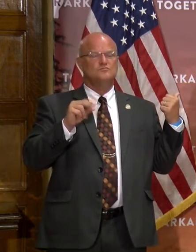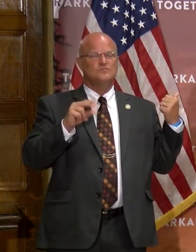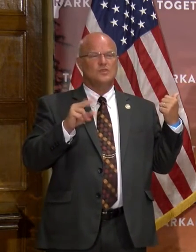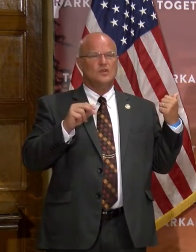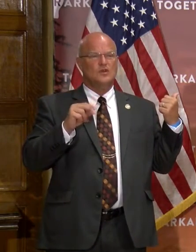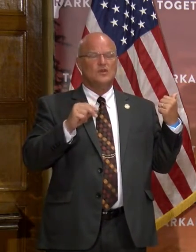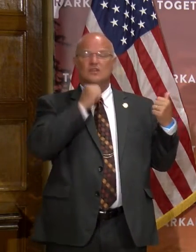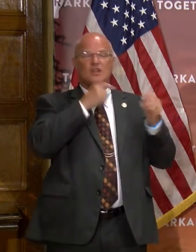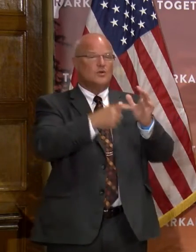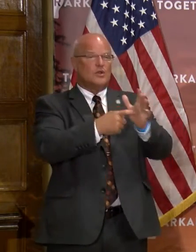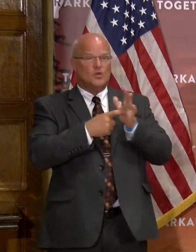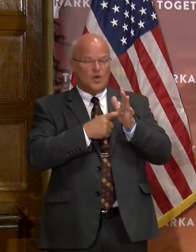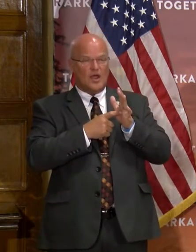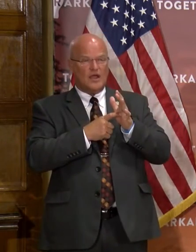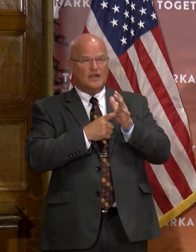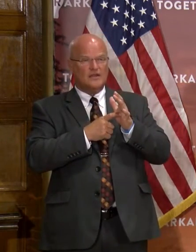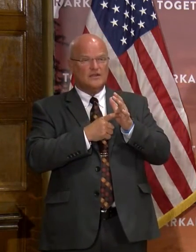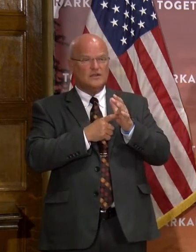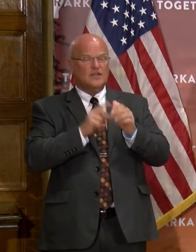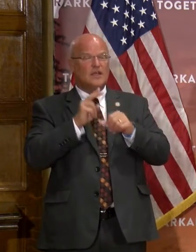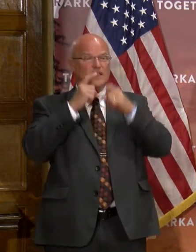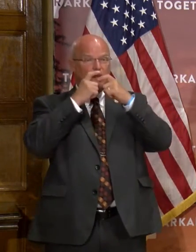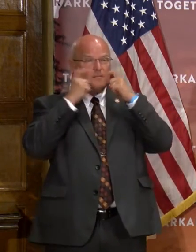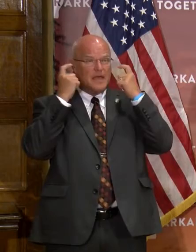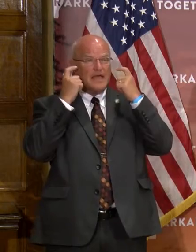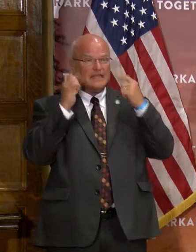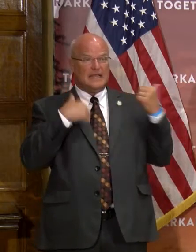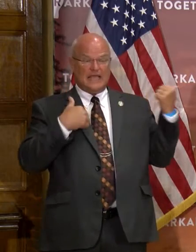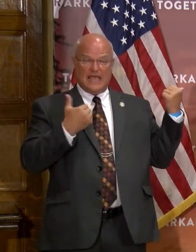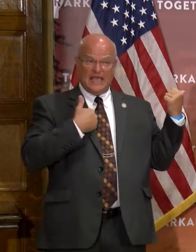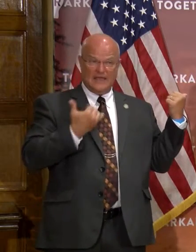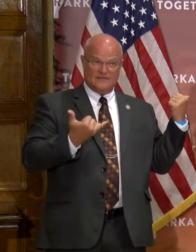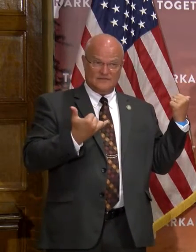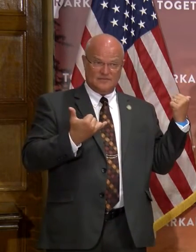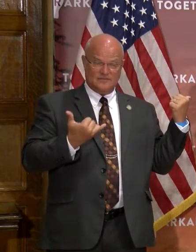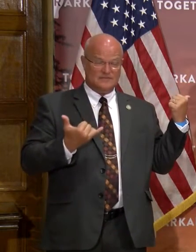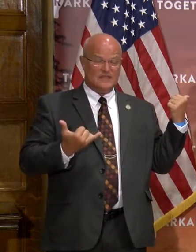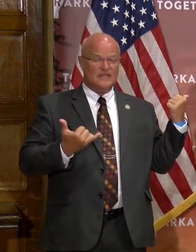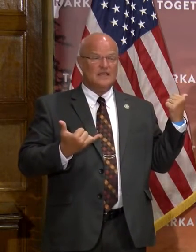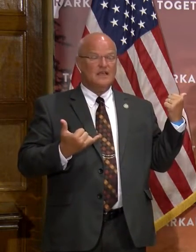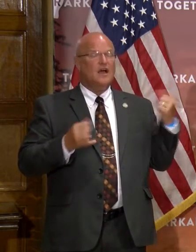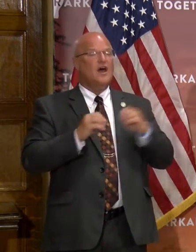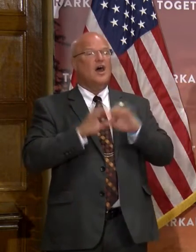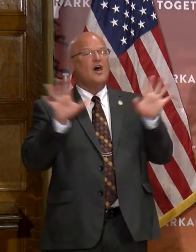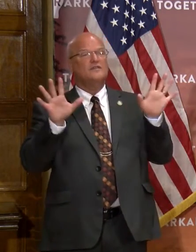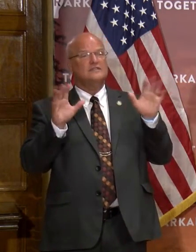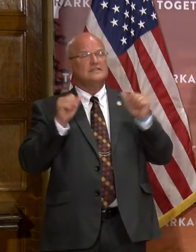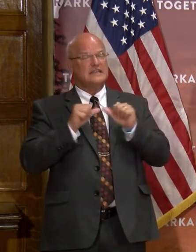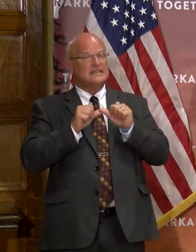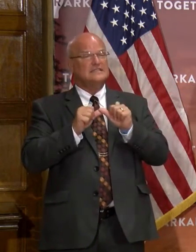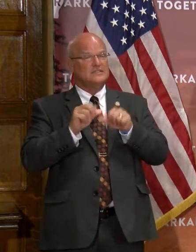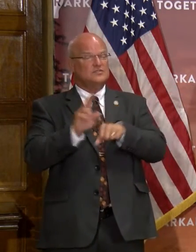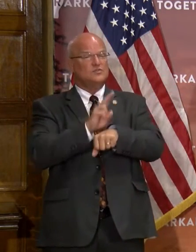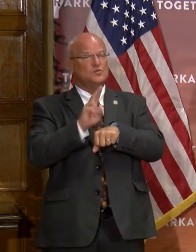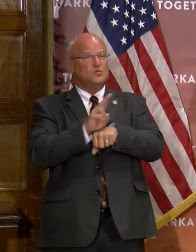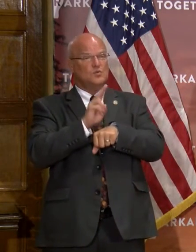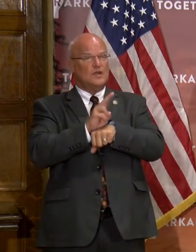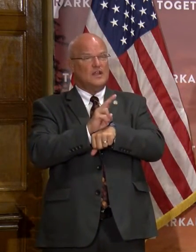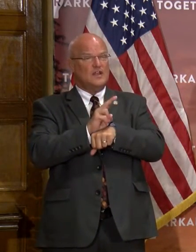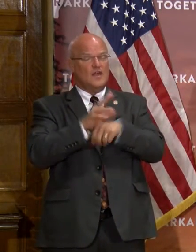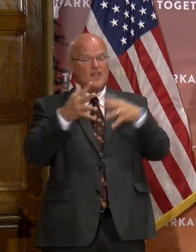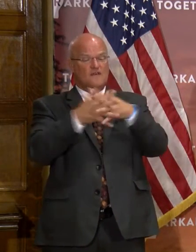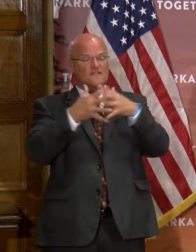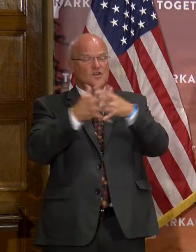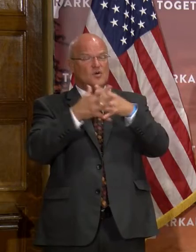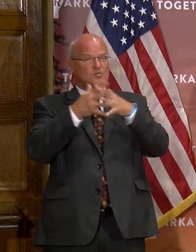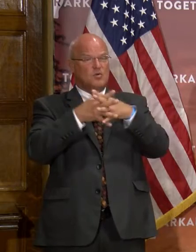are not required to wear the mask like I have in front of me. Obviously, they continue to wear their